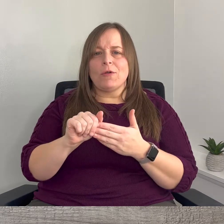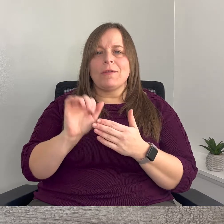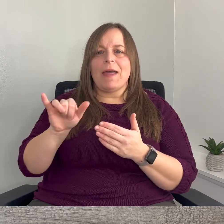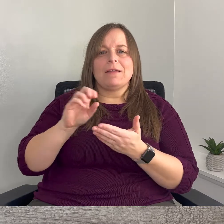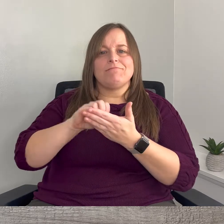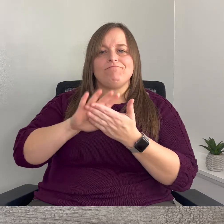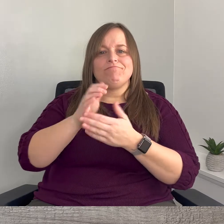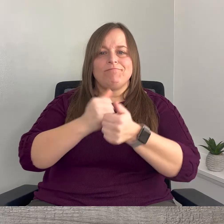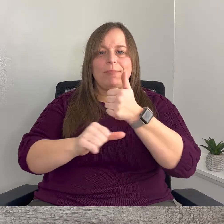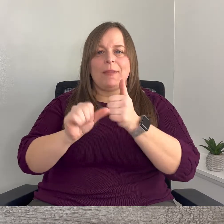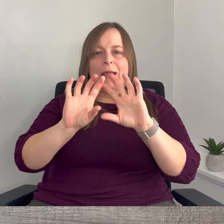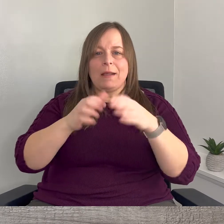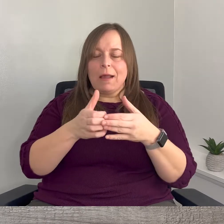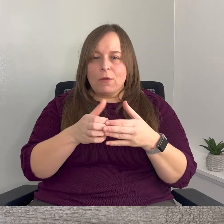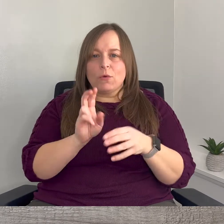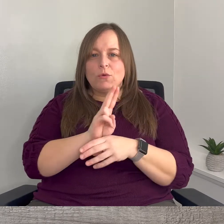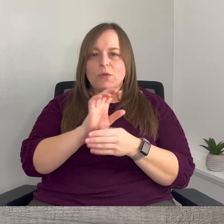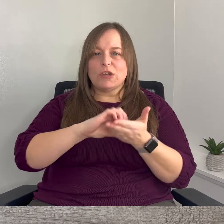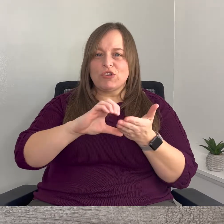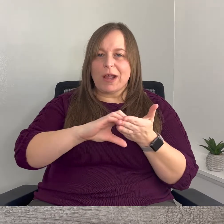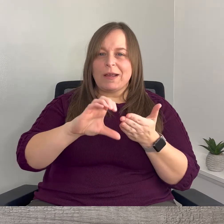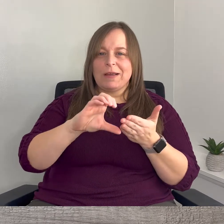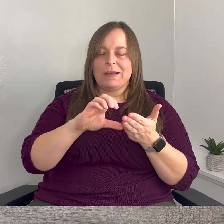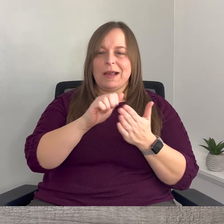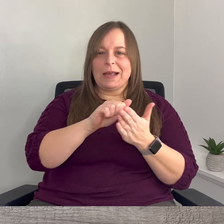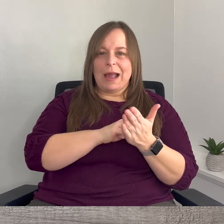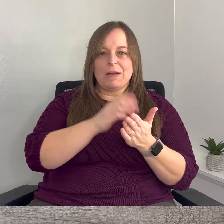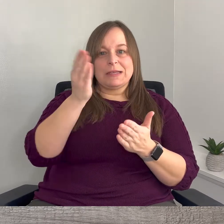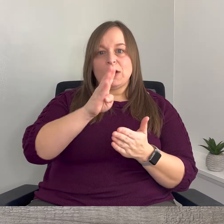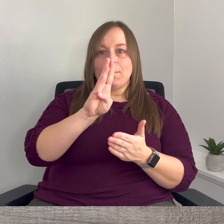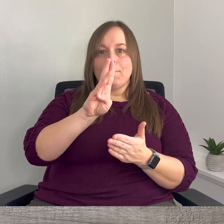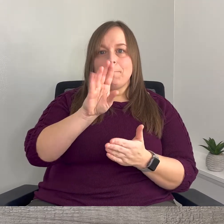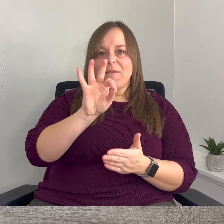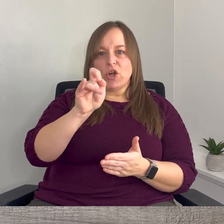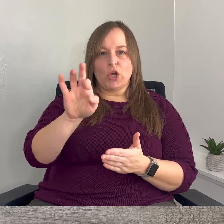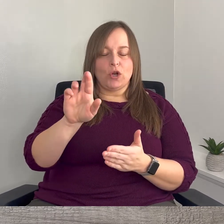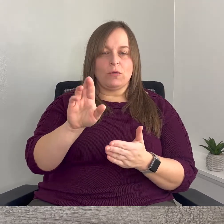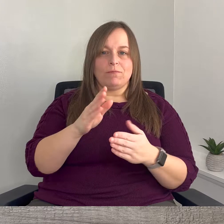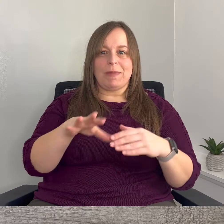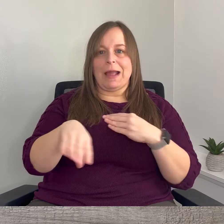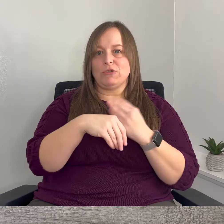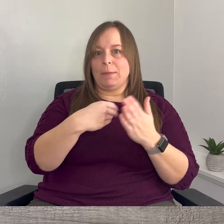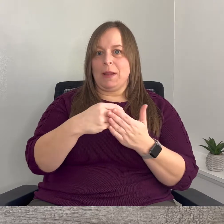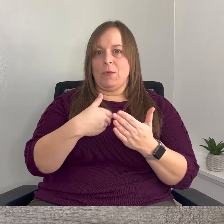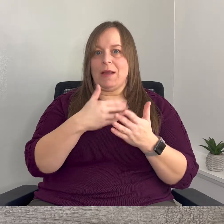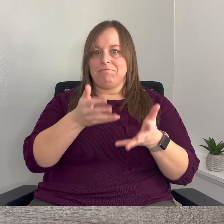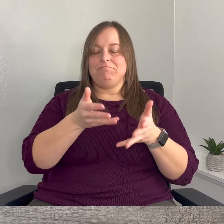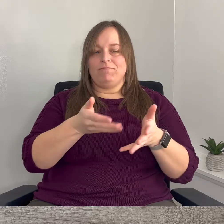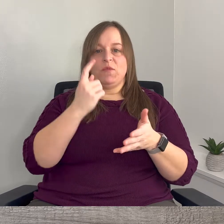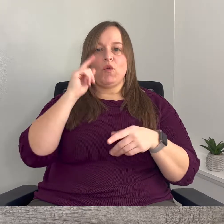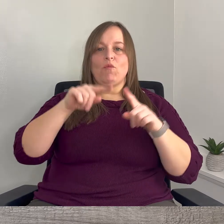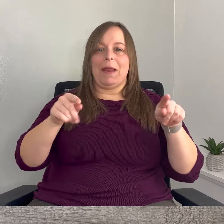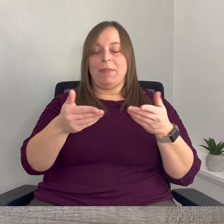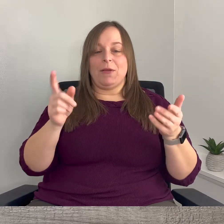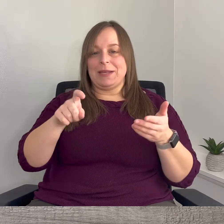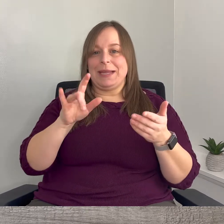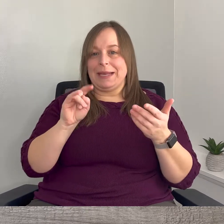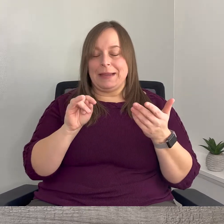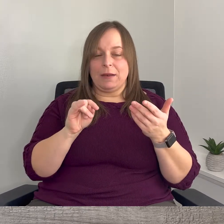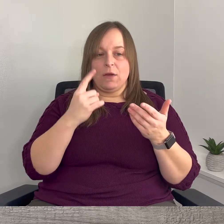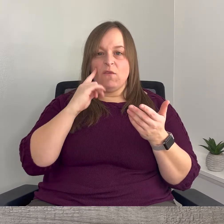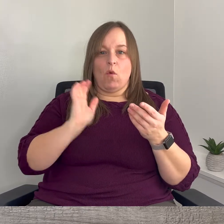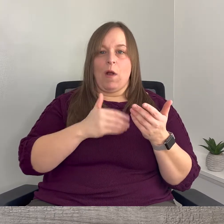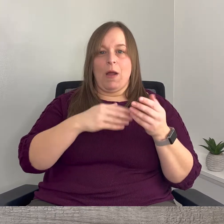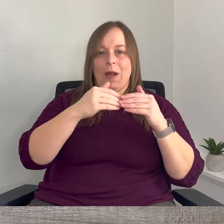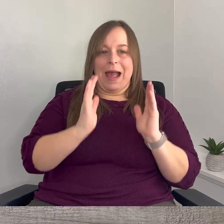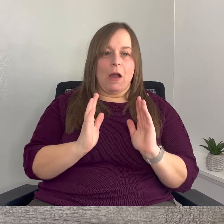$140 something that we used our checking account / buffer for a bunch of other random